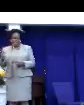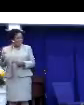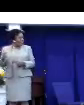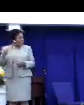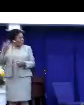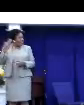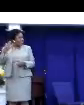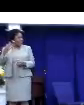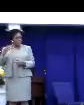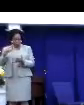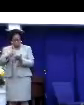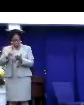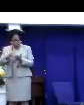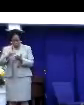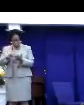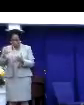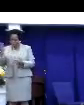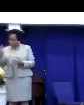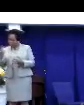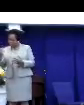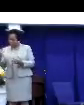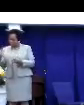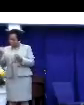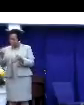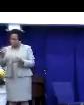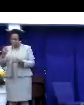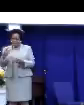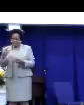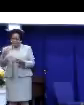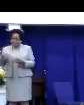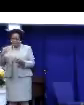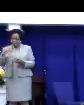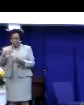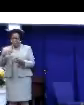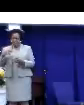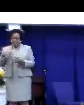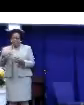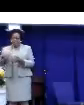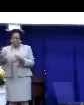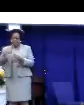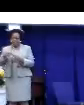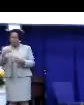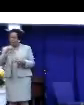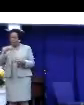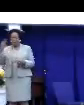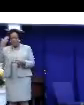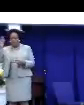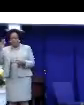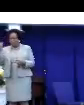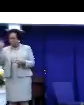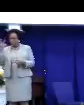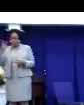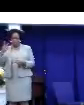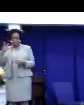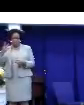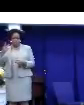When I looked up 6 to the 6th power, I had to look it up. The reason I had to look it up is because I didn't know. And I